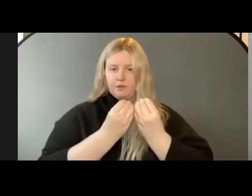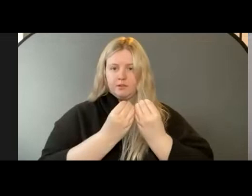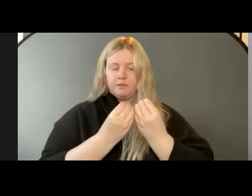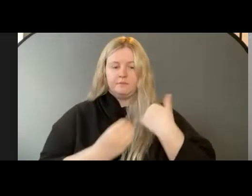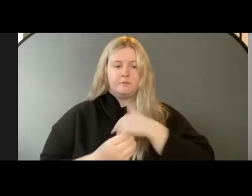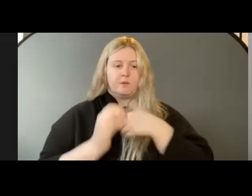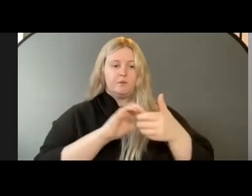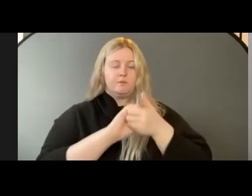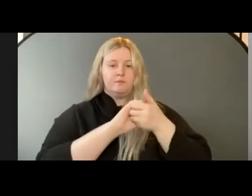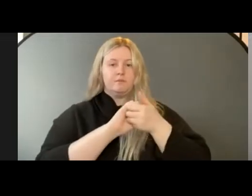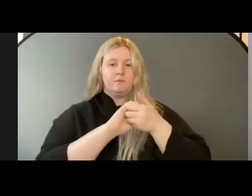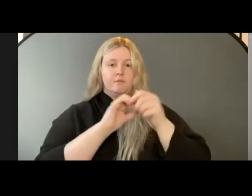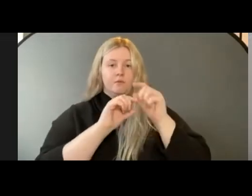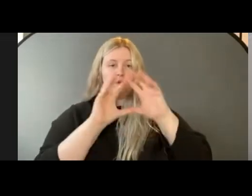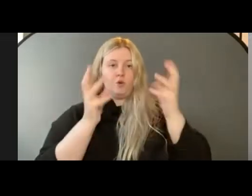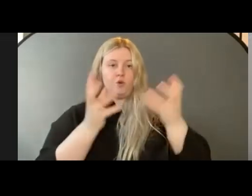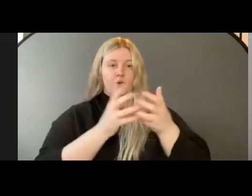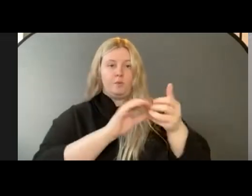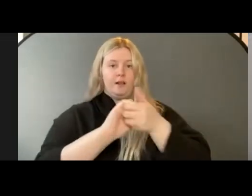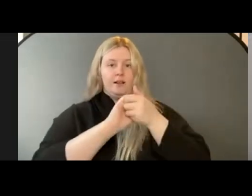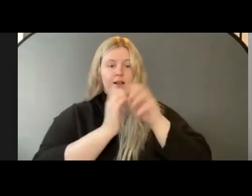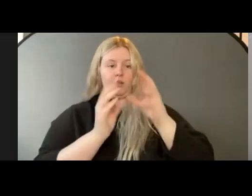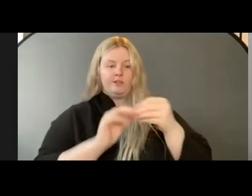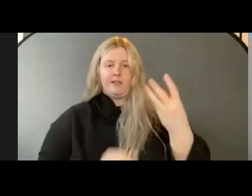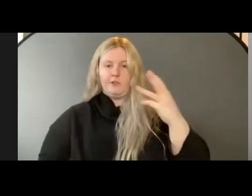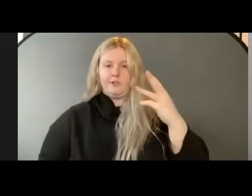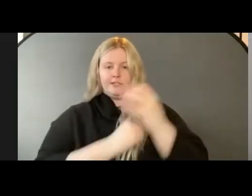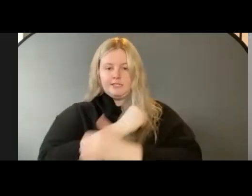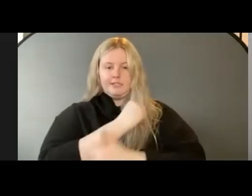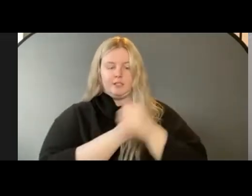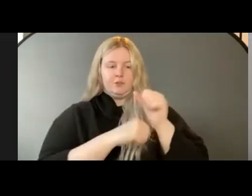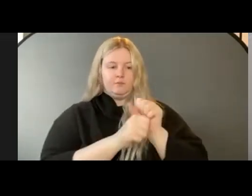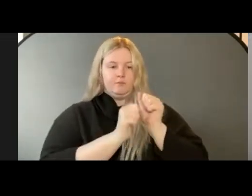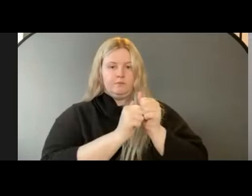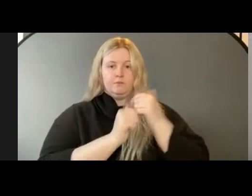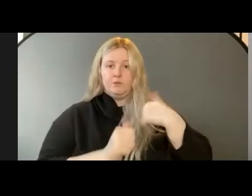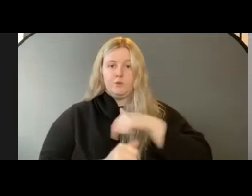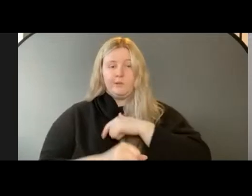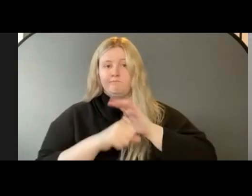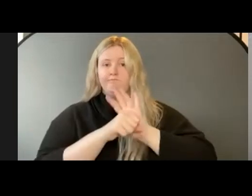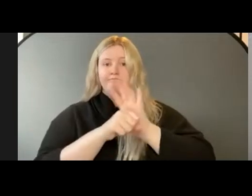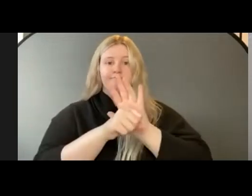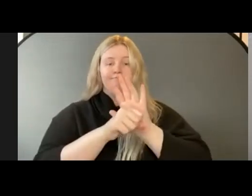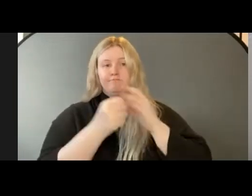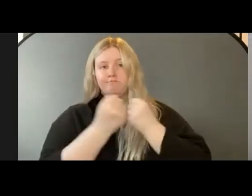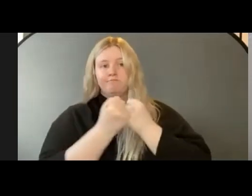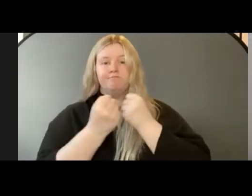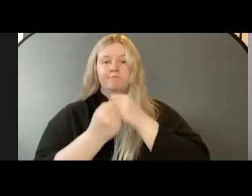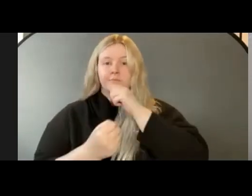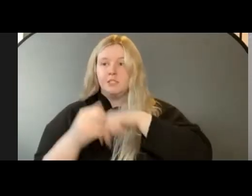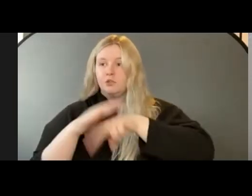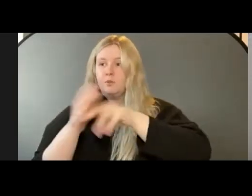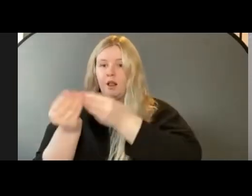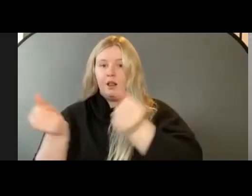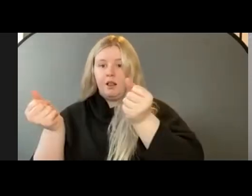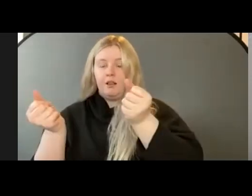the Global Alliance of 16 countries. We're committed to battling ageism as in all its forms, and indeed our founder, Dr.